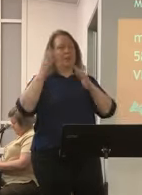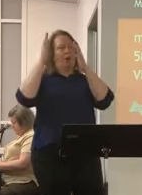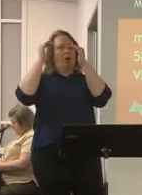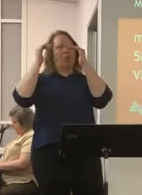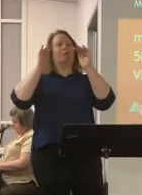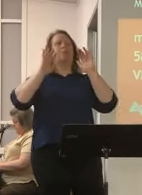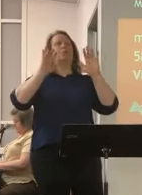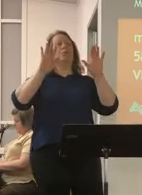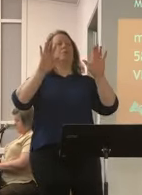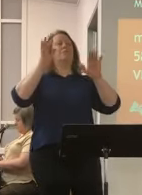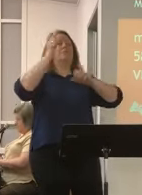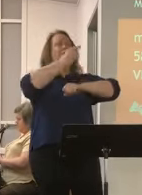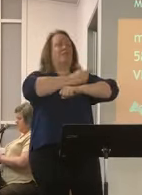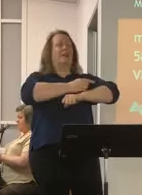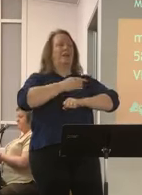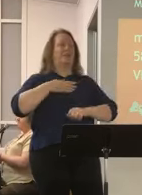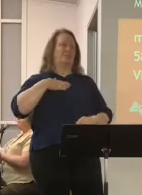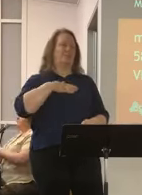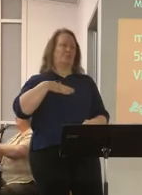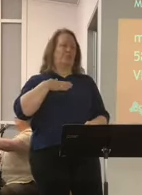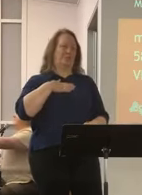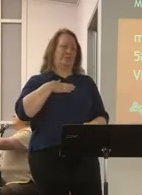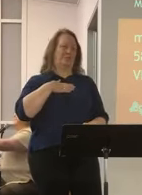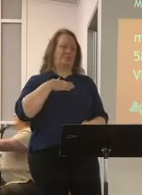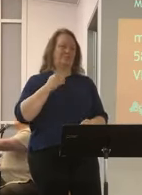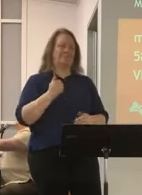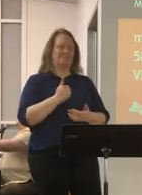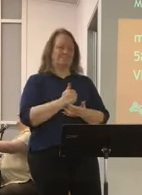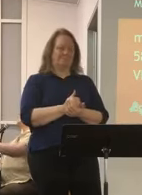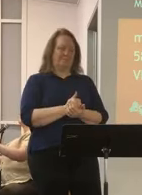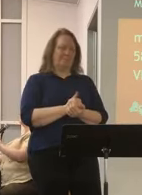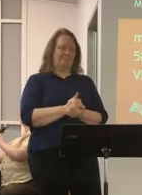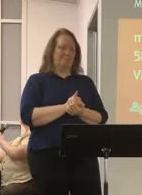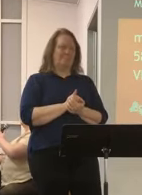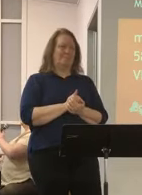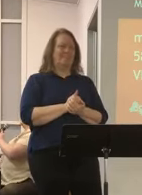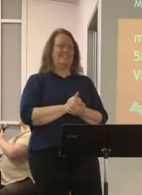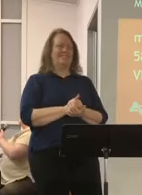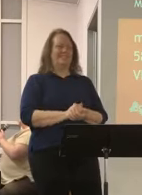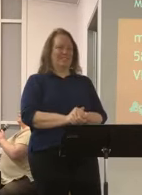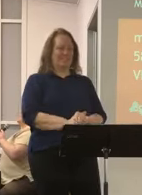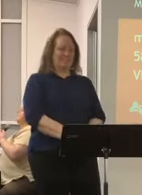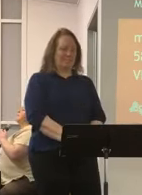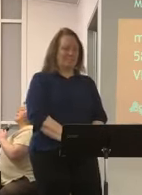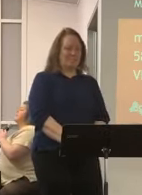you have a wonderful day. Enjoy it.